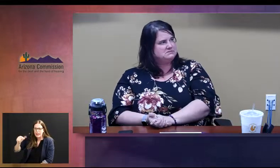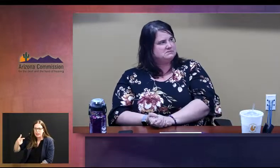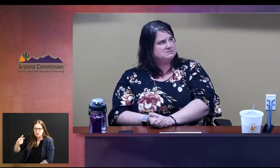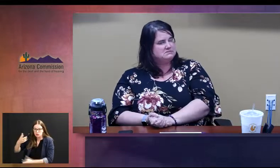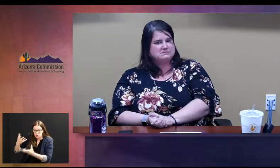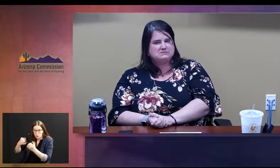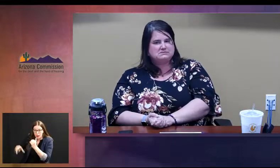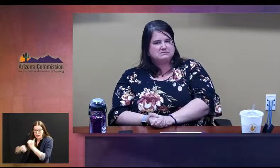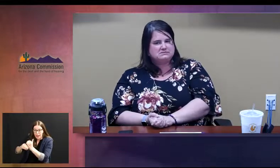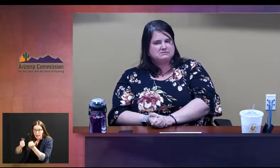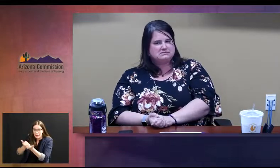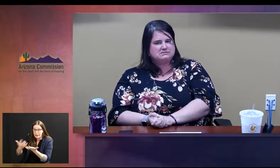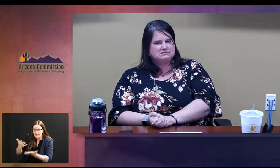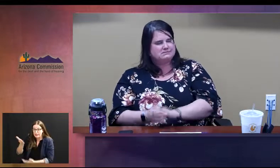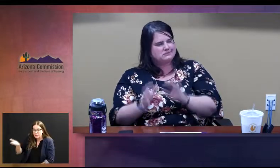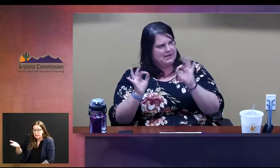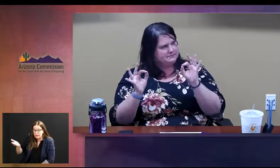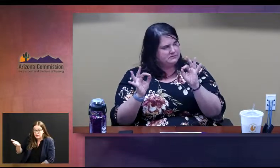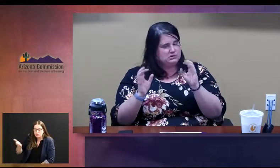No, that's perfect.